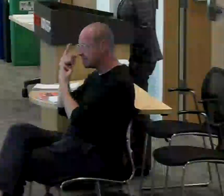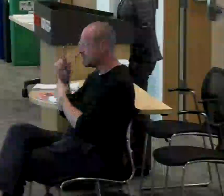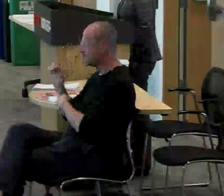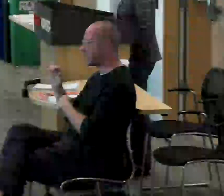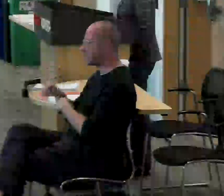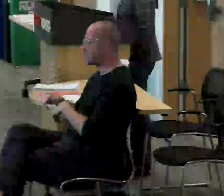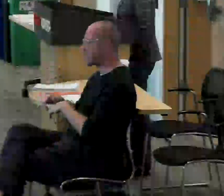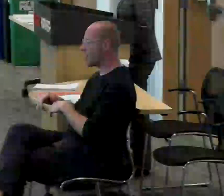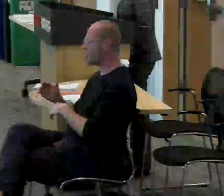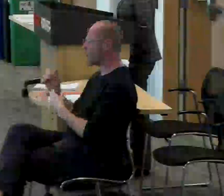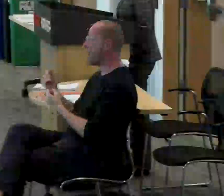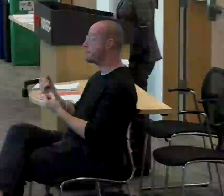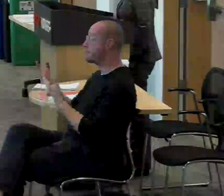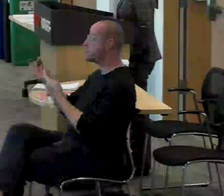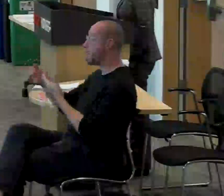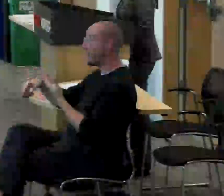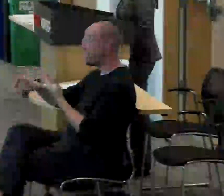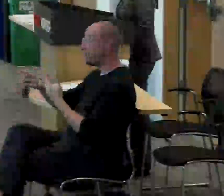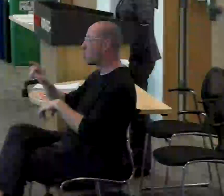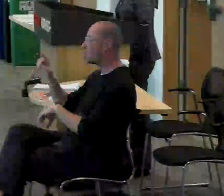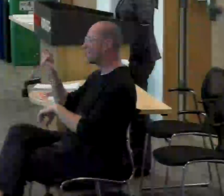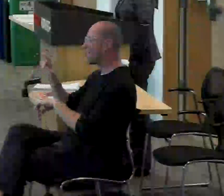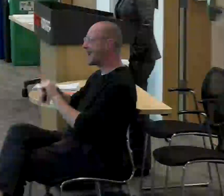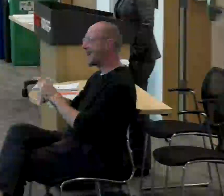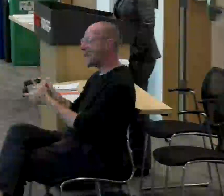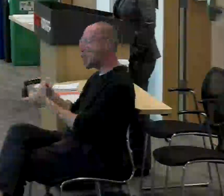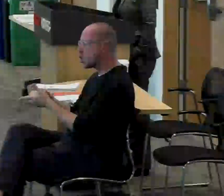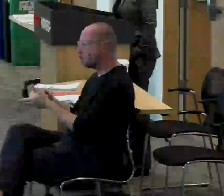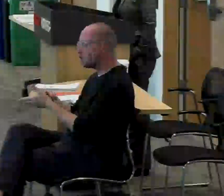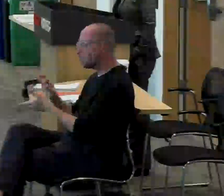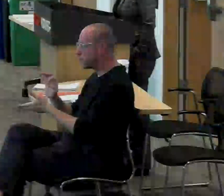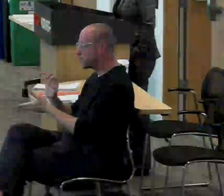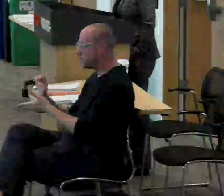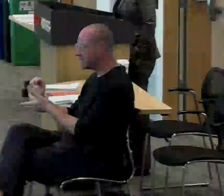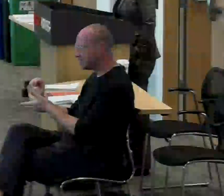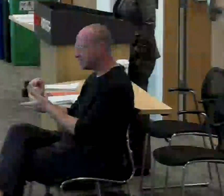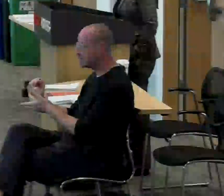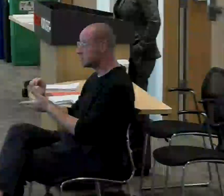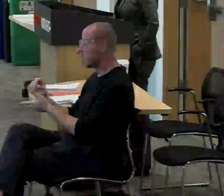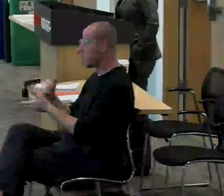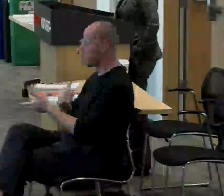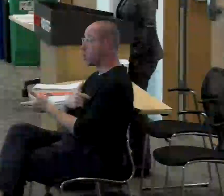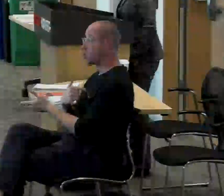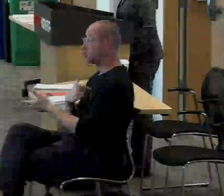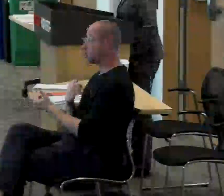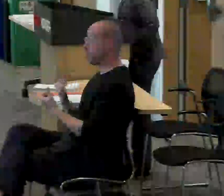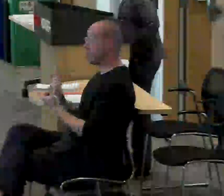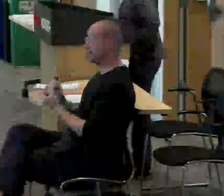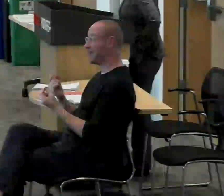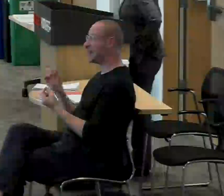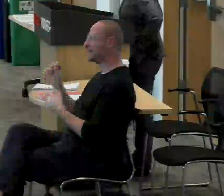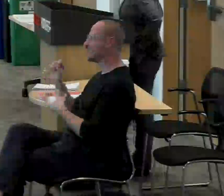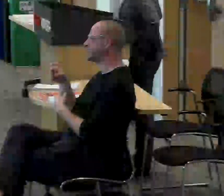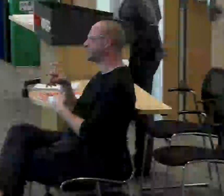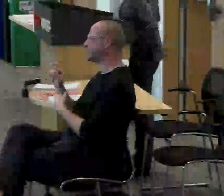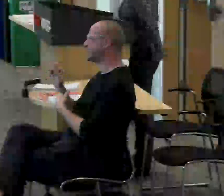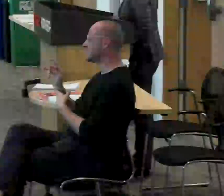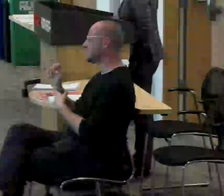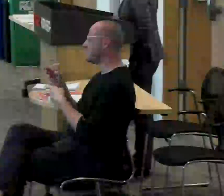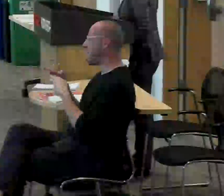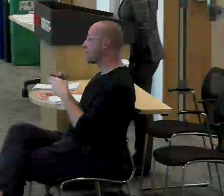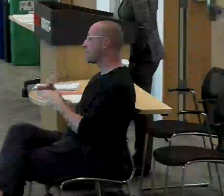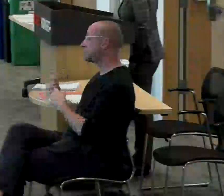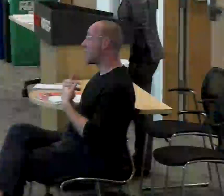target population that cannot afford any type of fee. And what we've done there is, as Spike mentioned, I got my